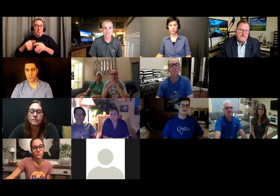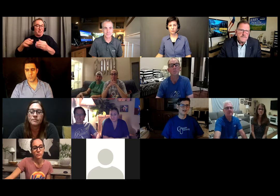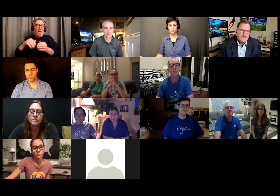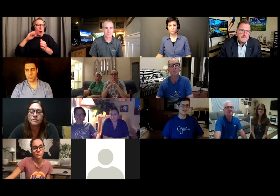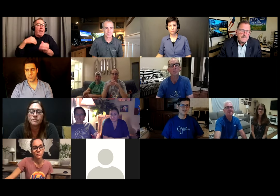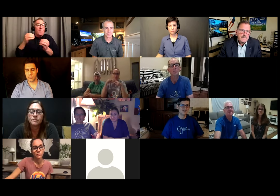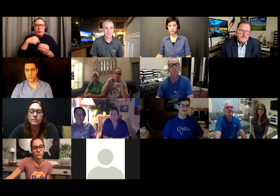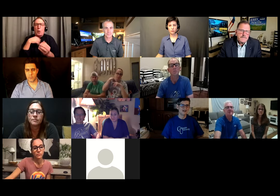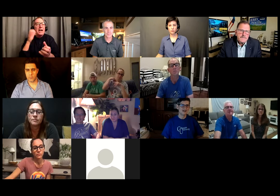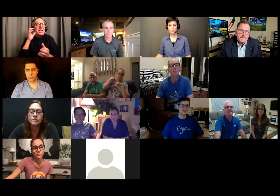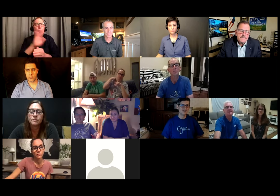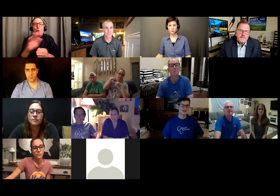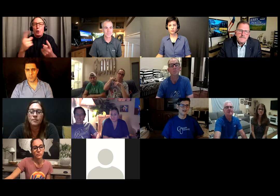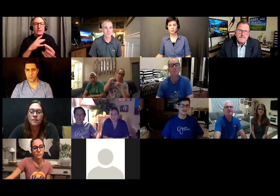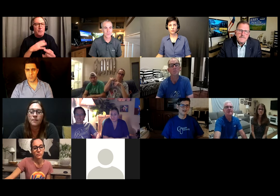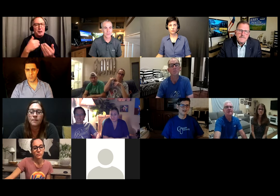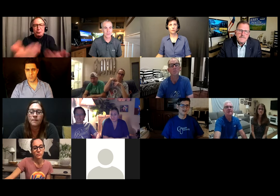questions.